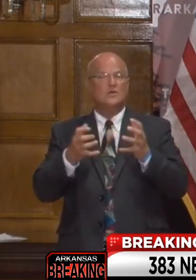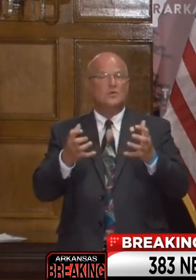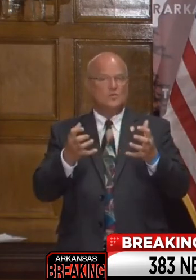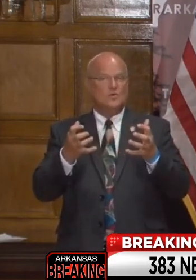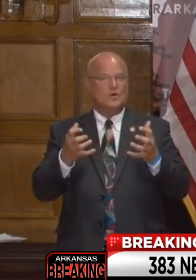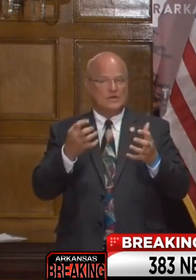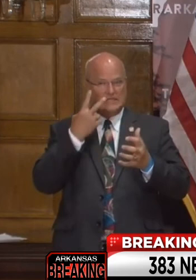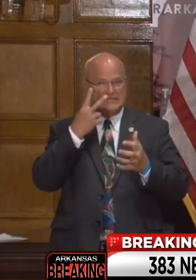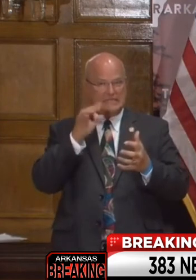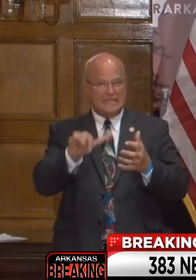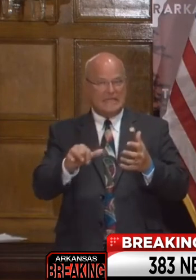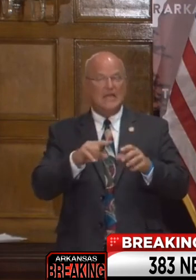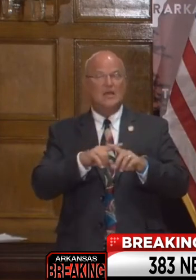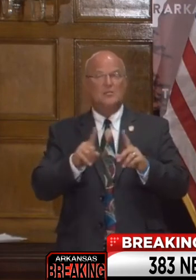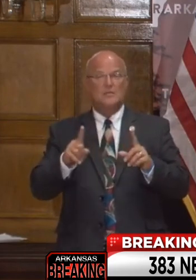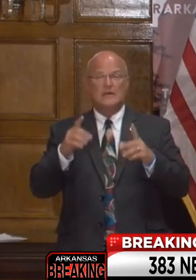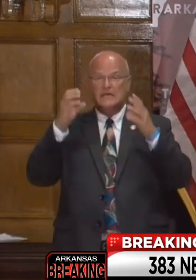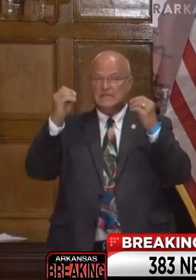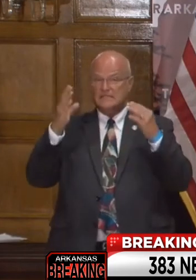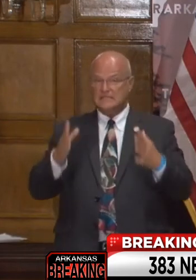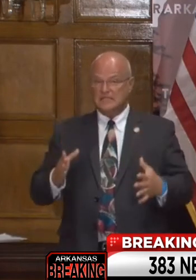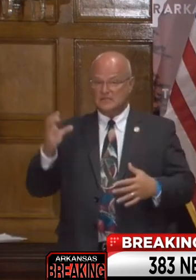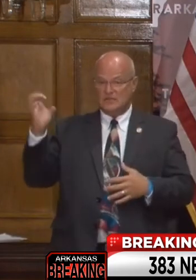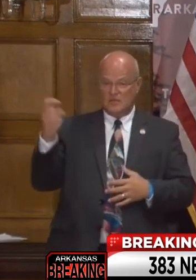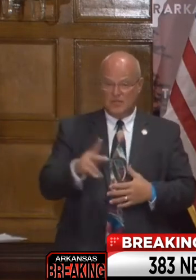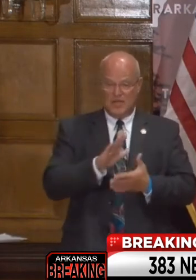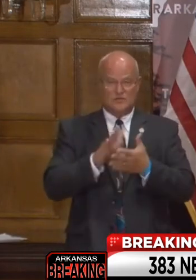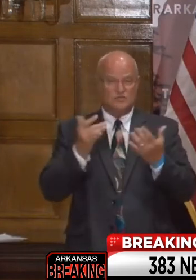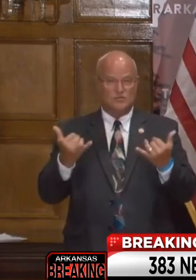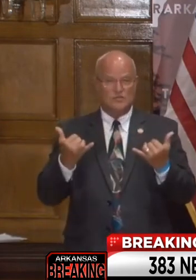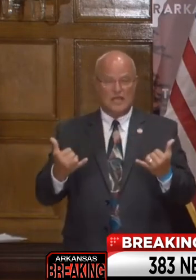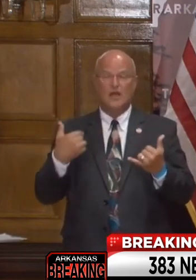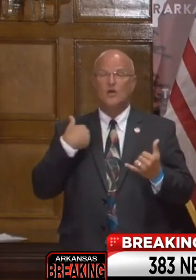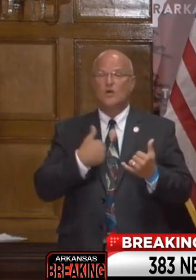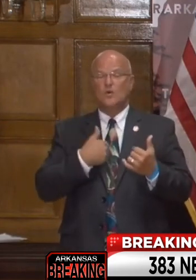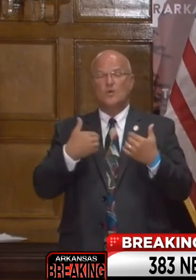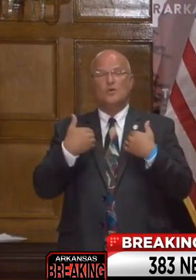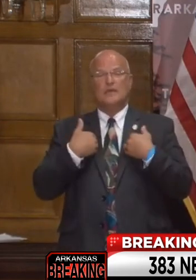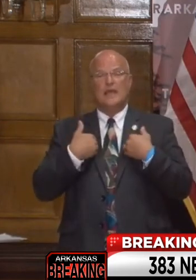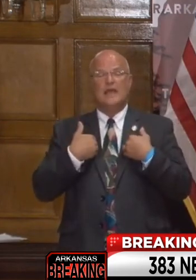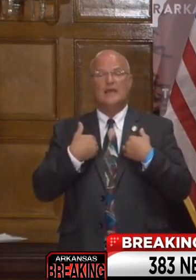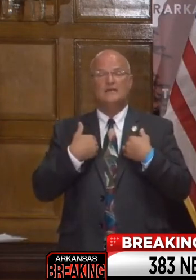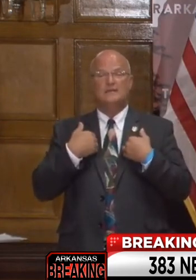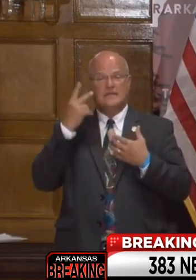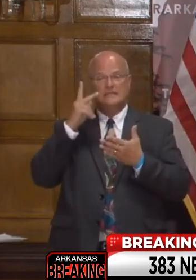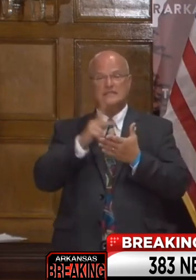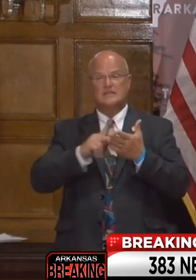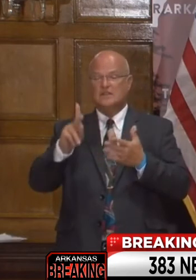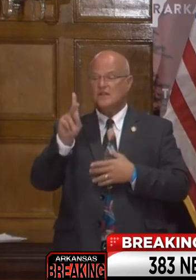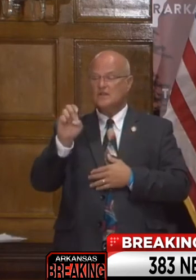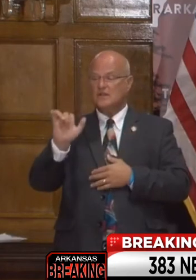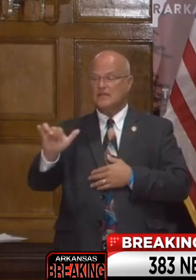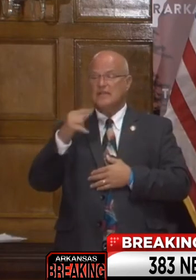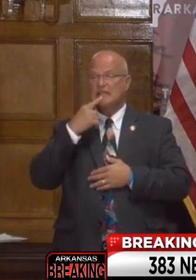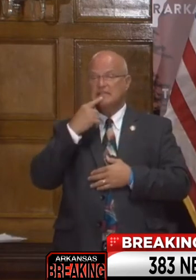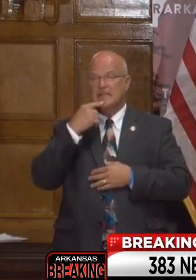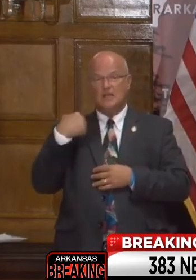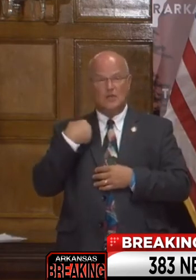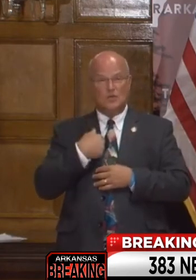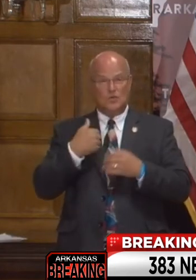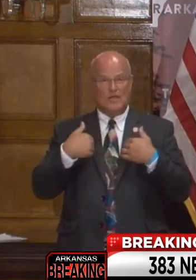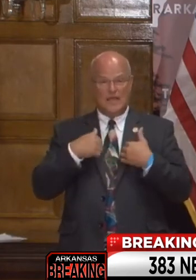But there's already, teachers are coming to school now. We've got, as Secretary Key said, we